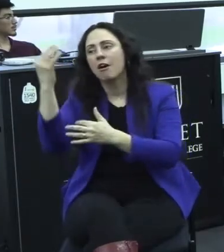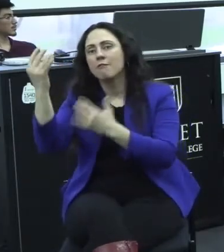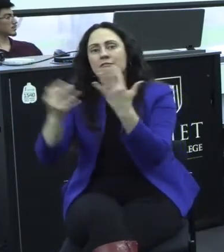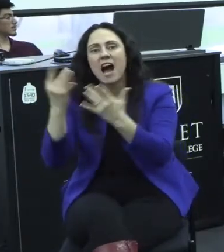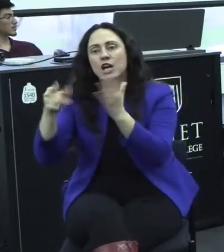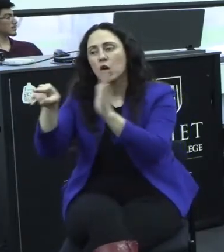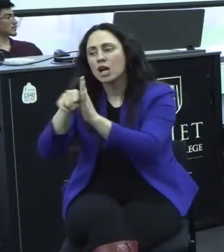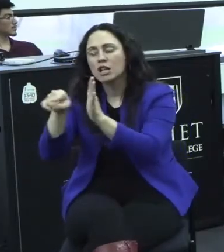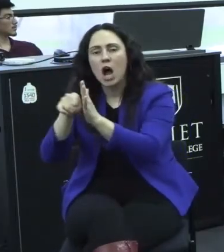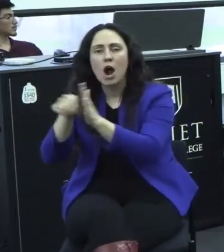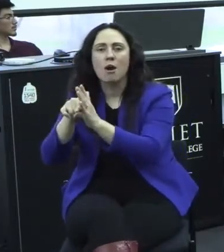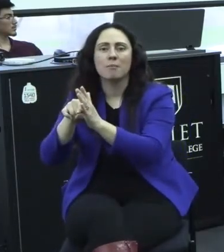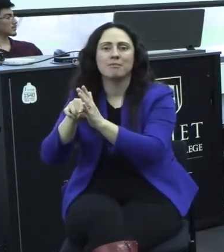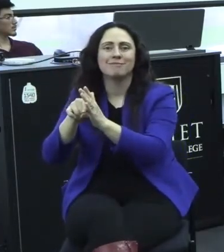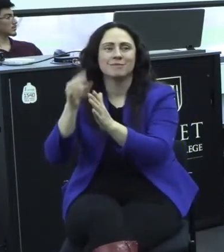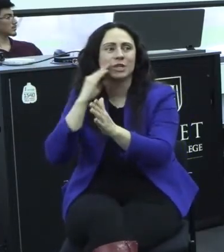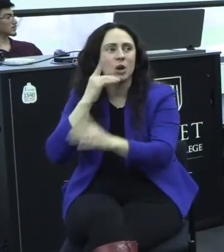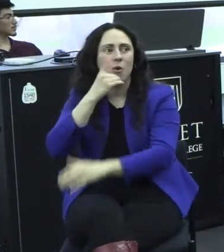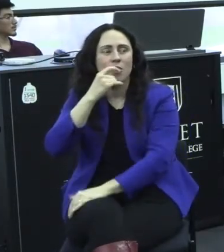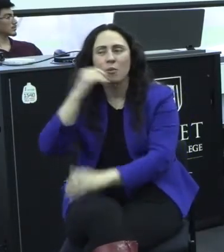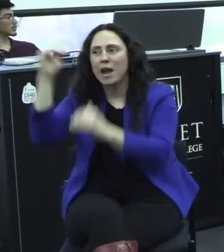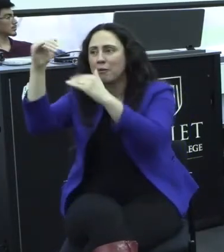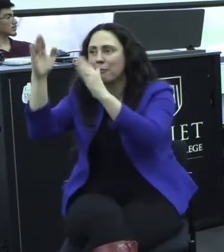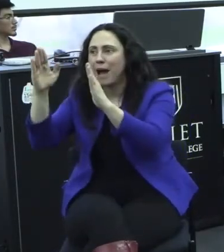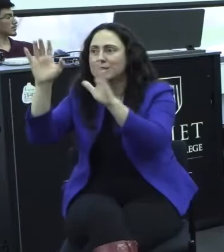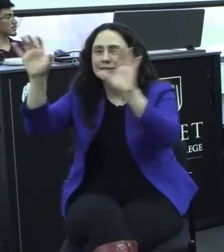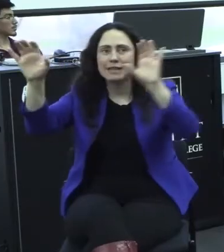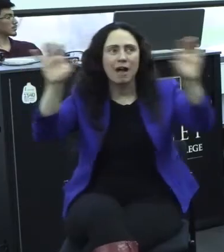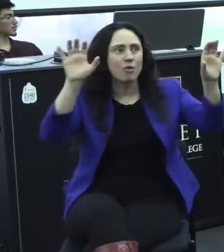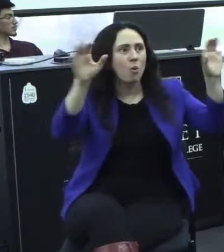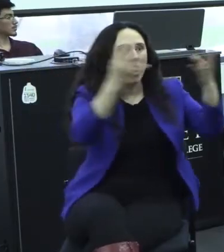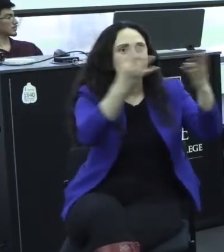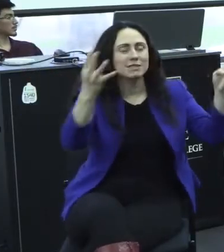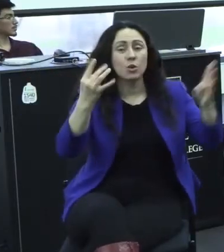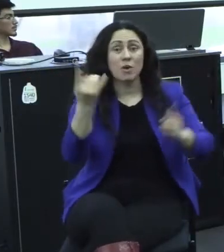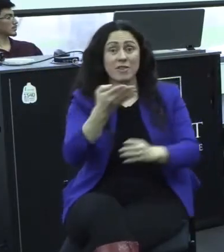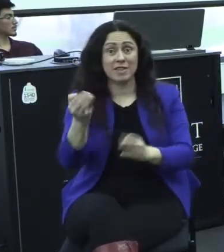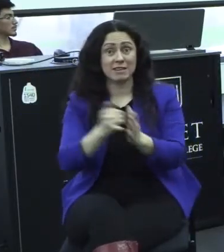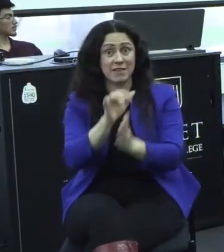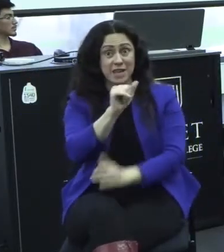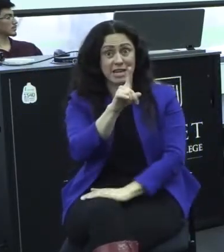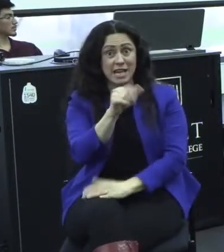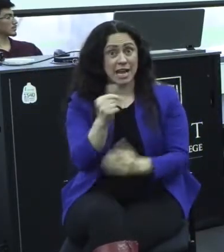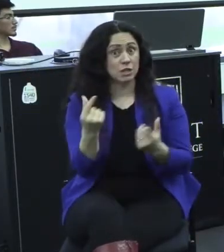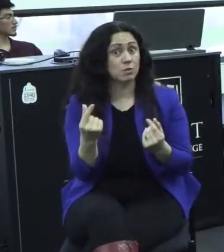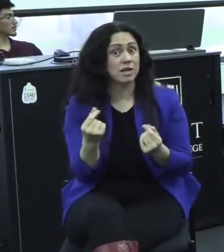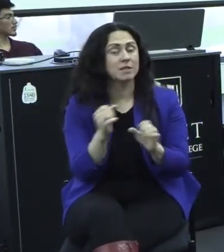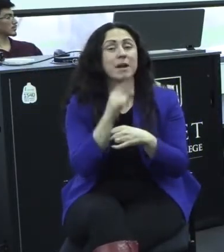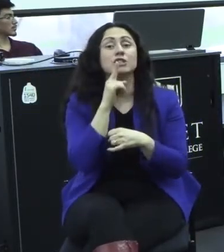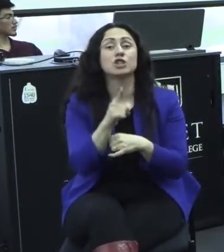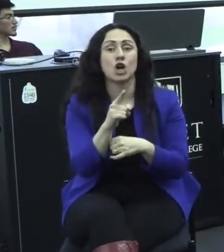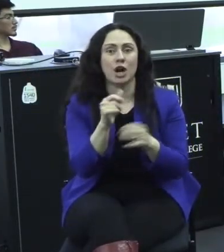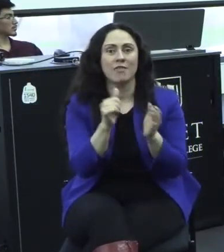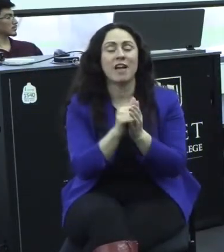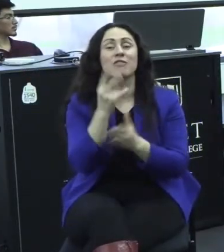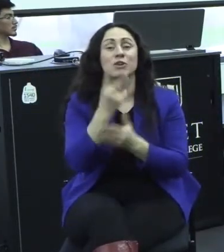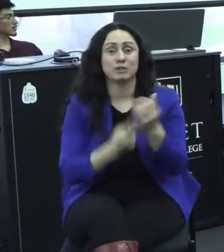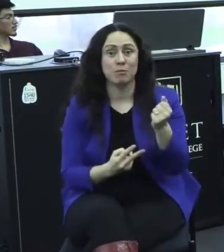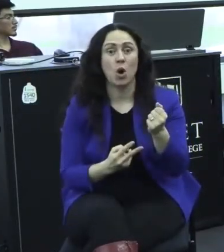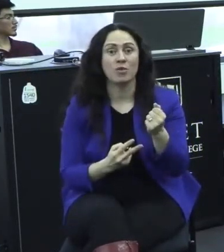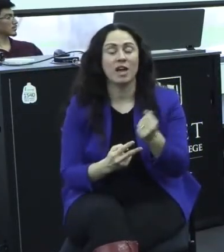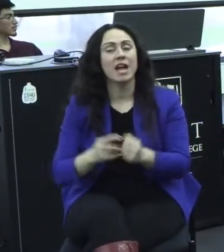for example, these red boxes on the walls. And one of the things that the ADA does is to make sure that there's both